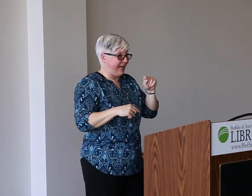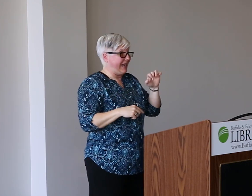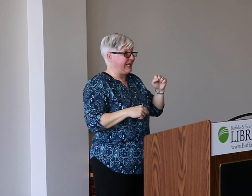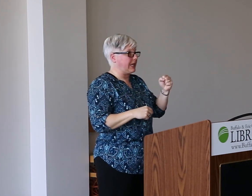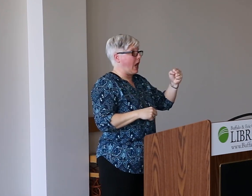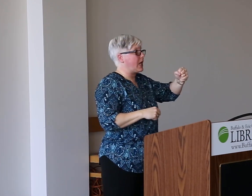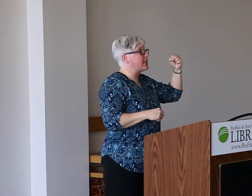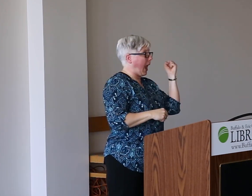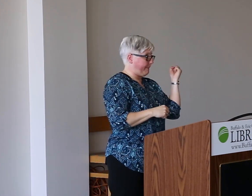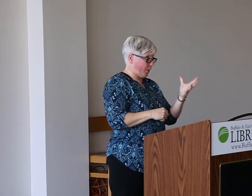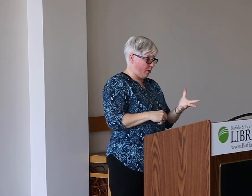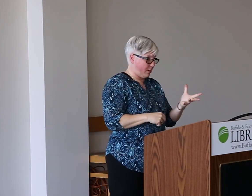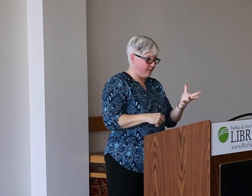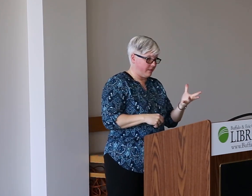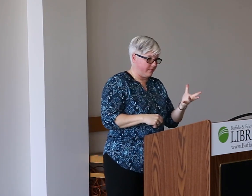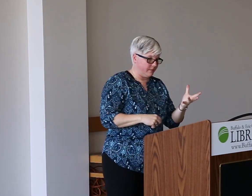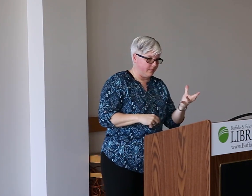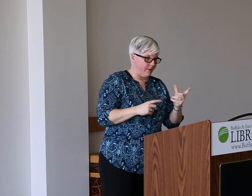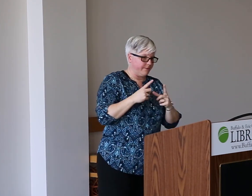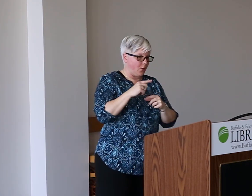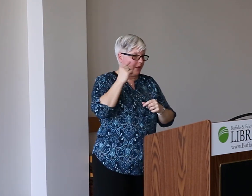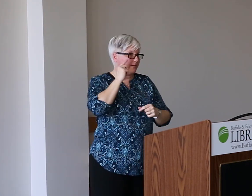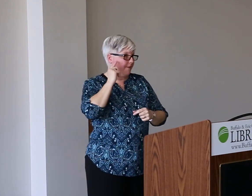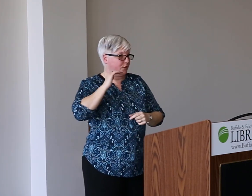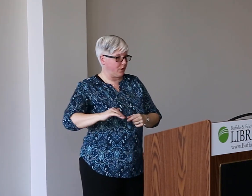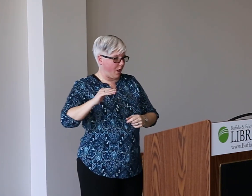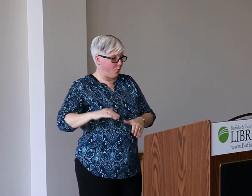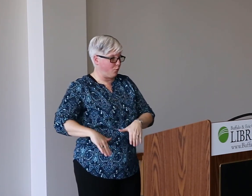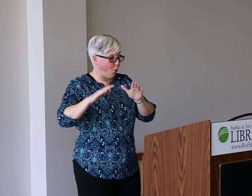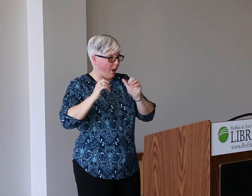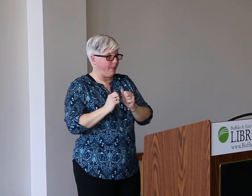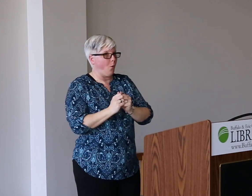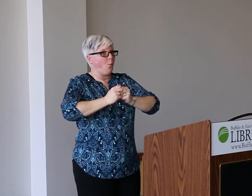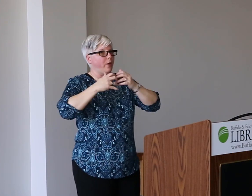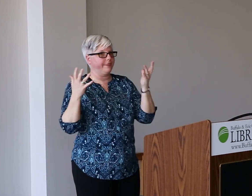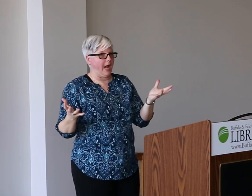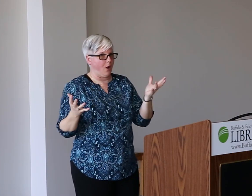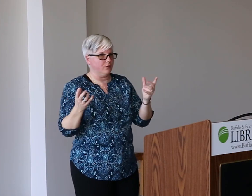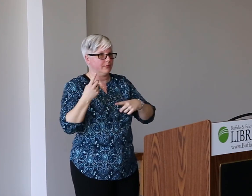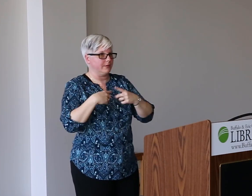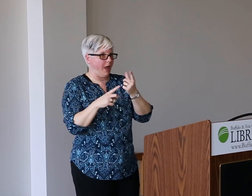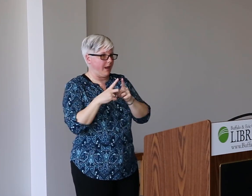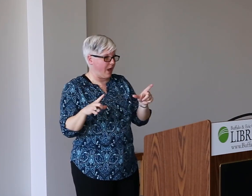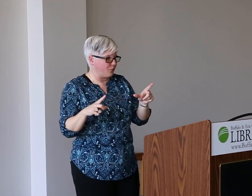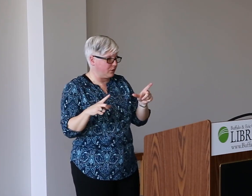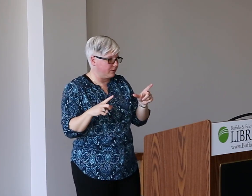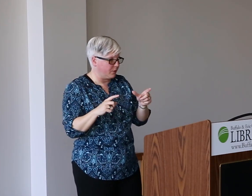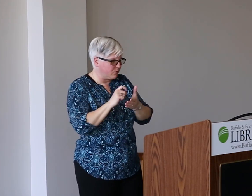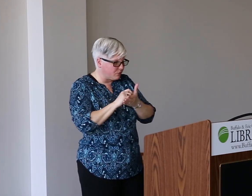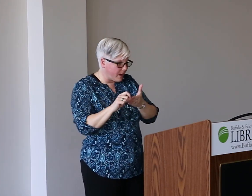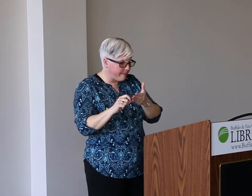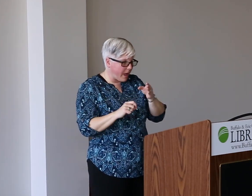language. It is a gamble for a deaf child to grow up without sign